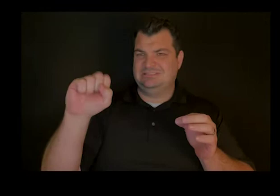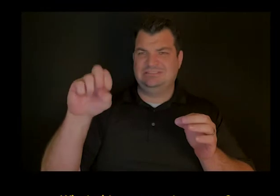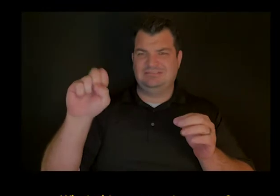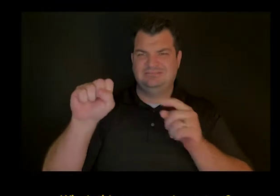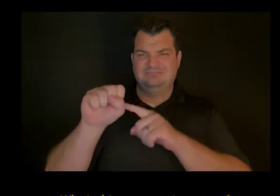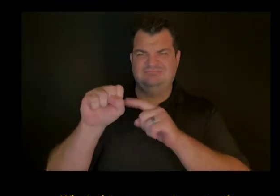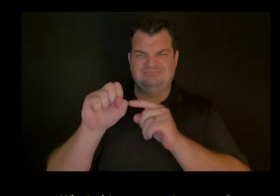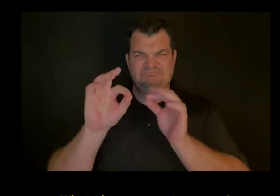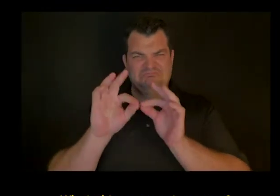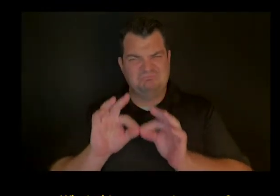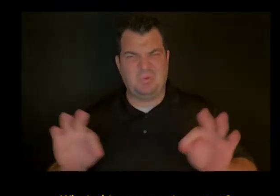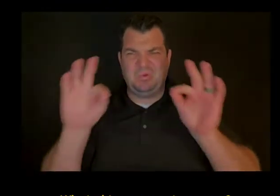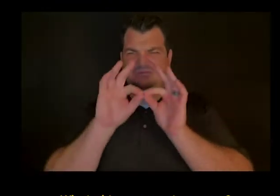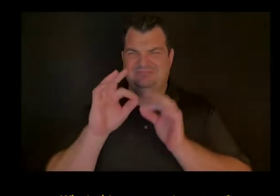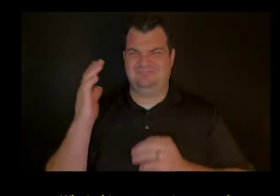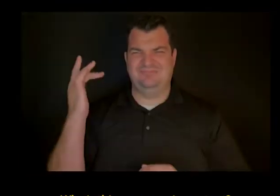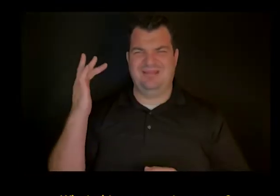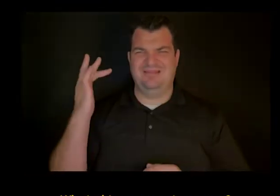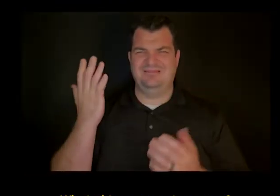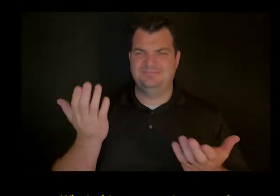Why is the census so important?